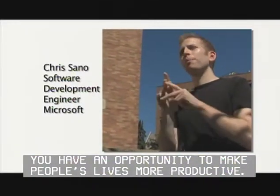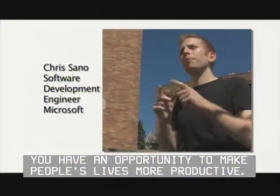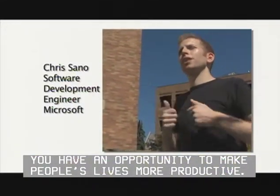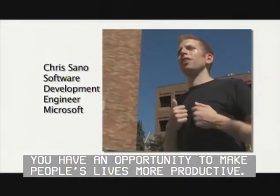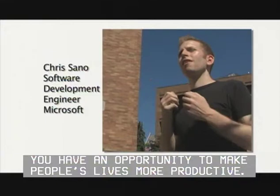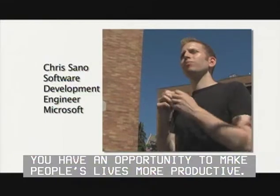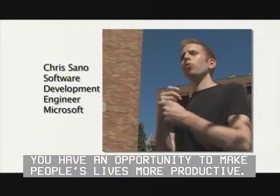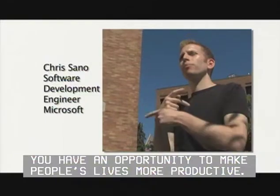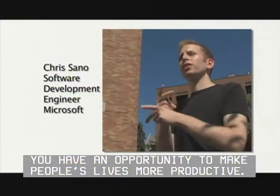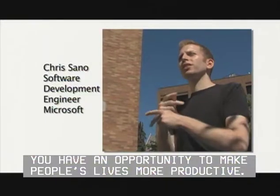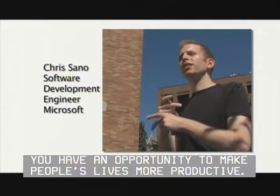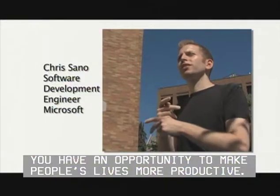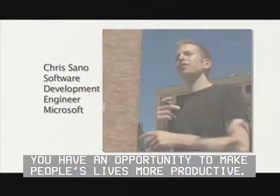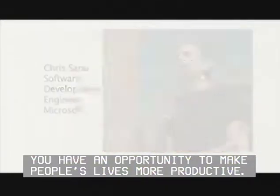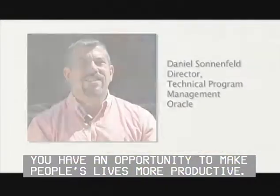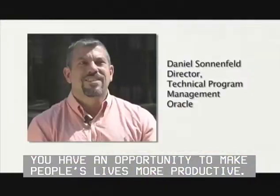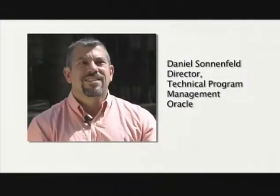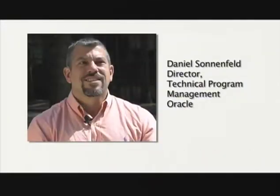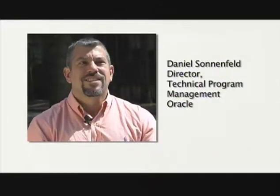make people's lives more productive.